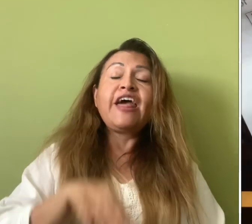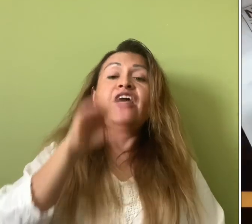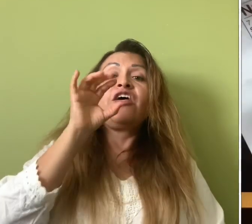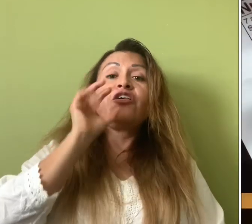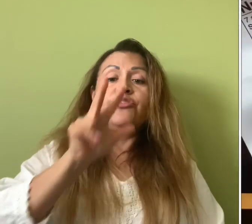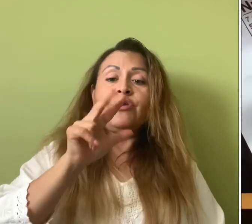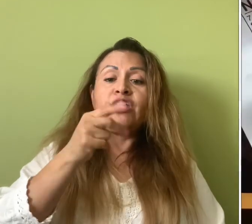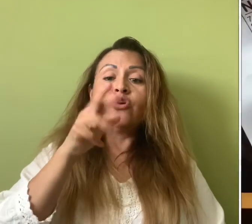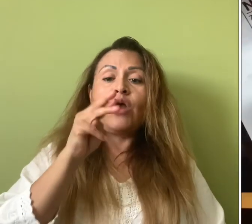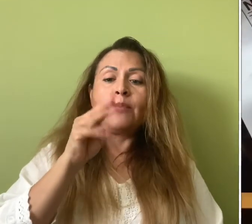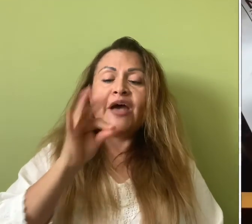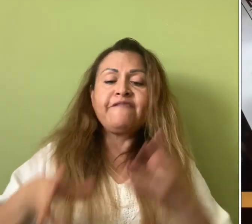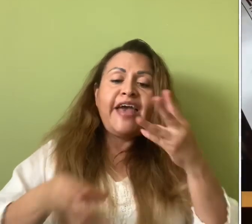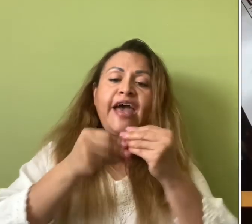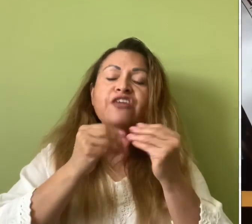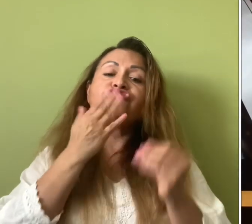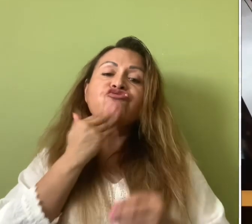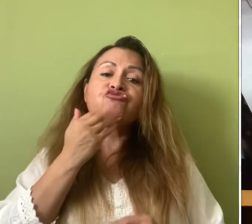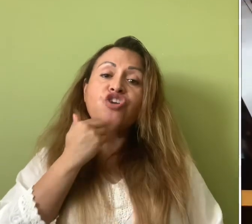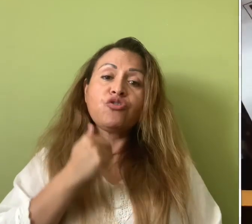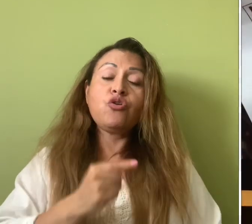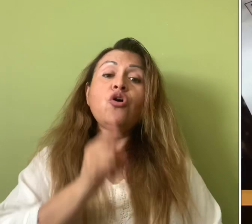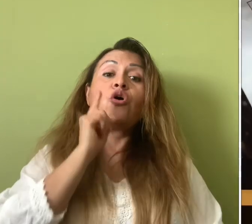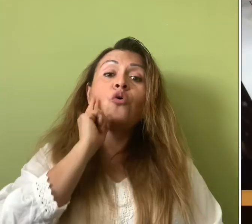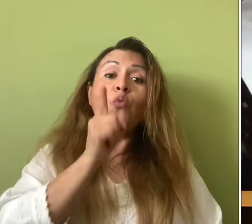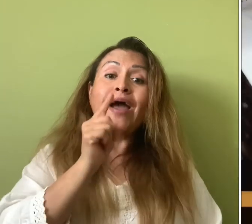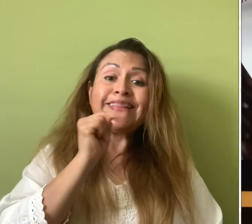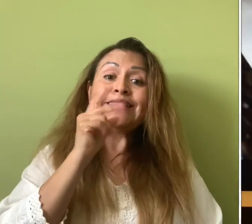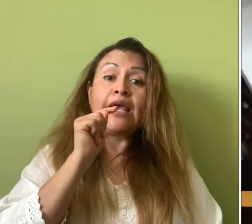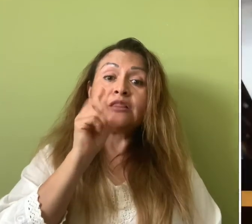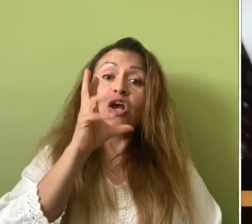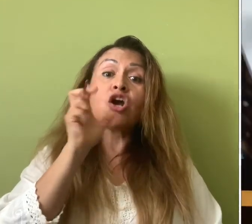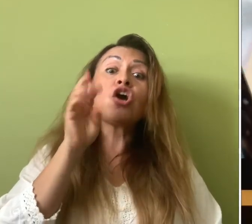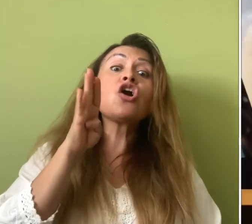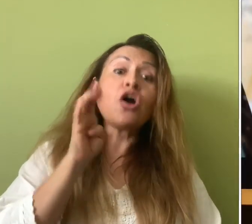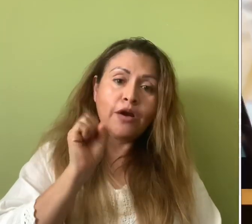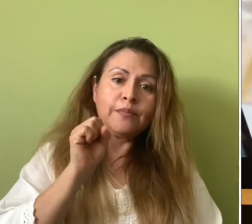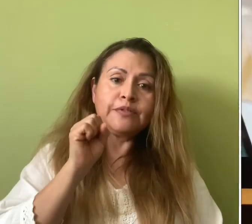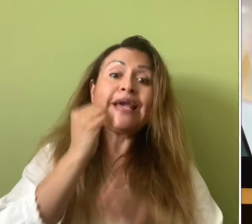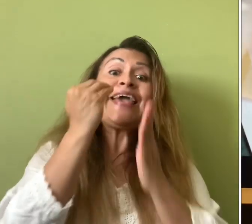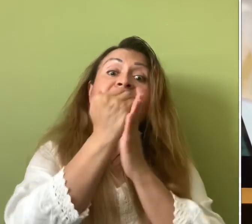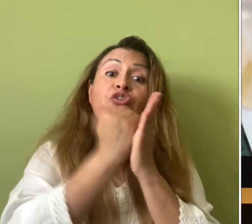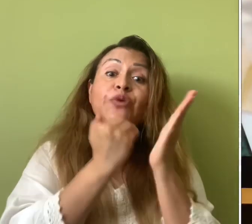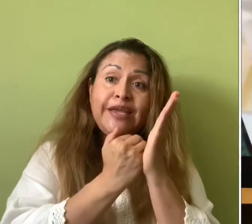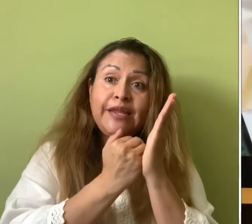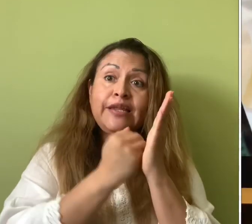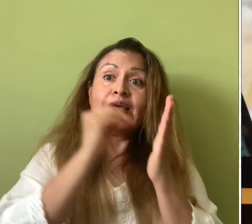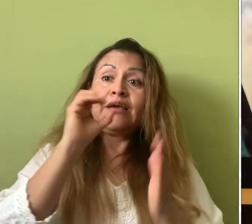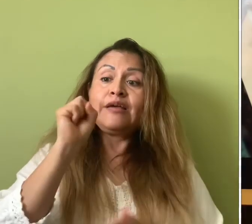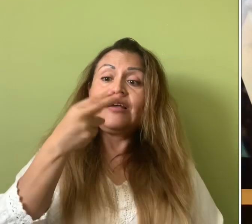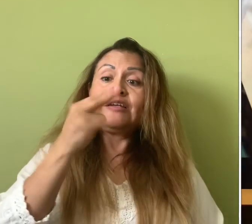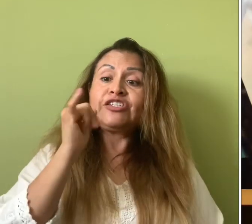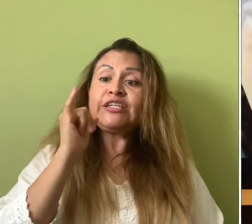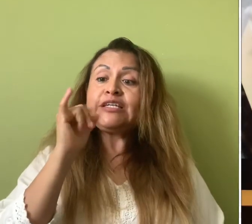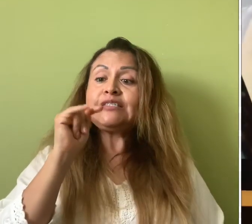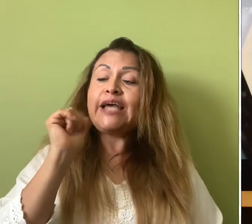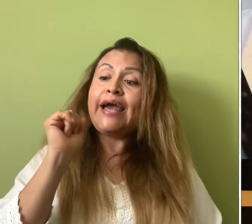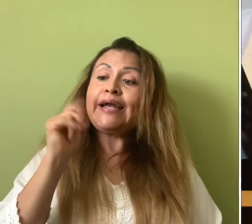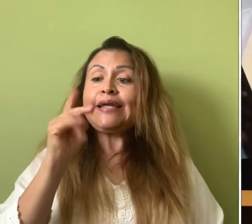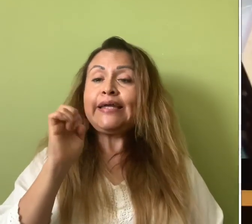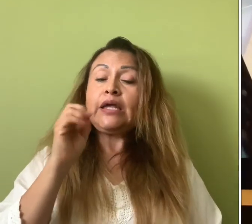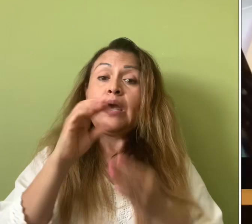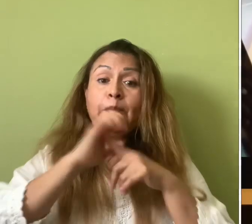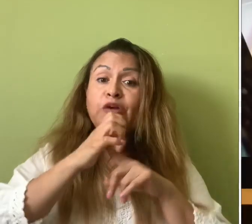sugar. So we're talking about 1 net carb only. But train your eye to go to ingredients. So shiitake mushrooms are fantastic. Very, very good for